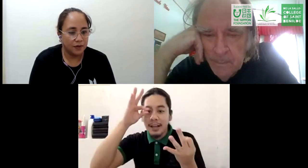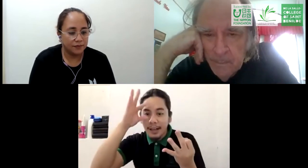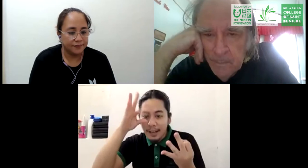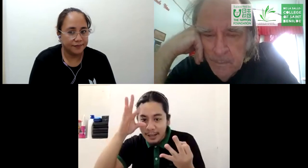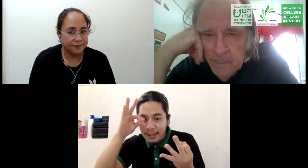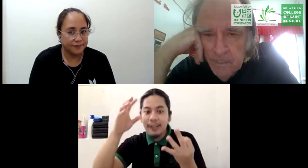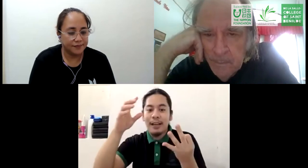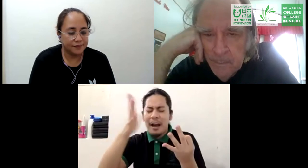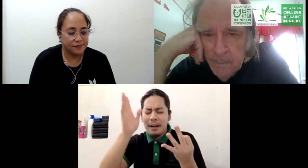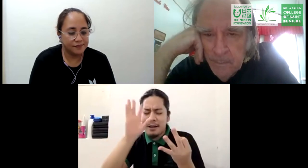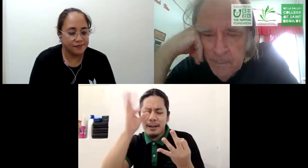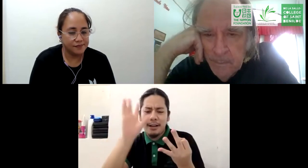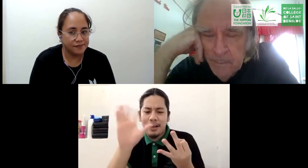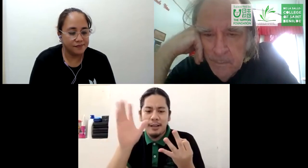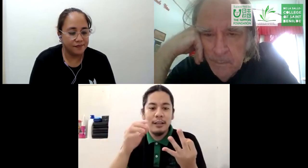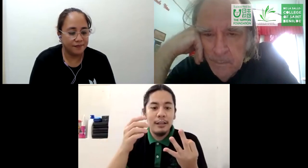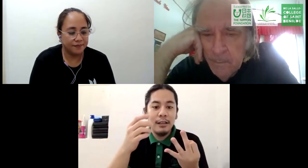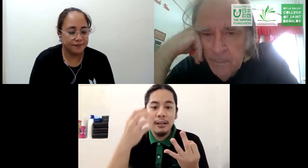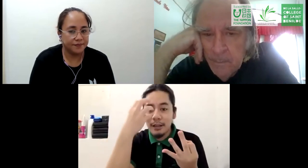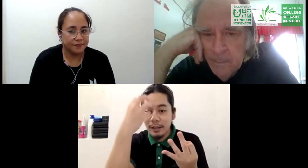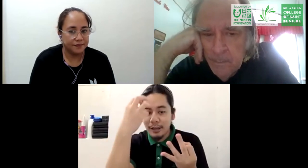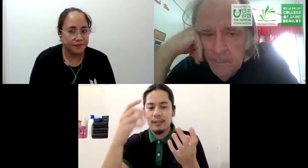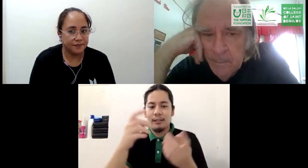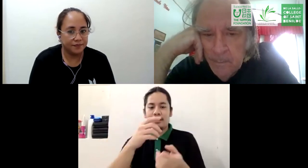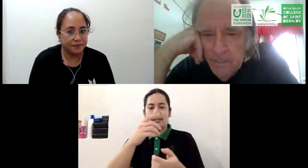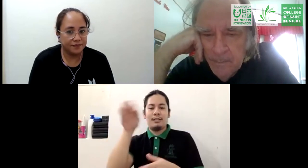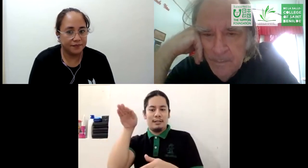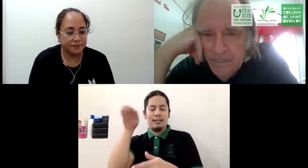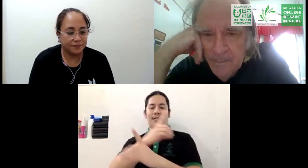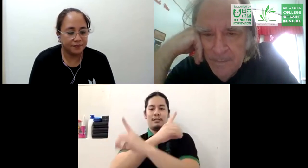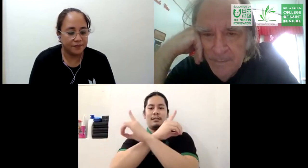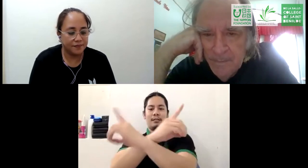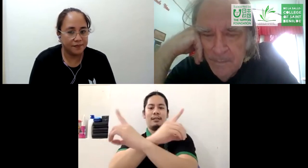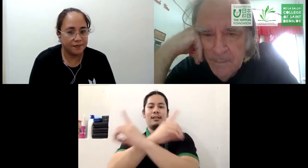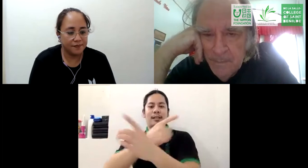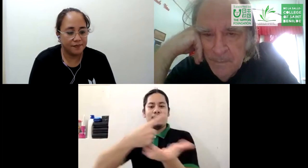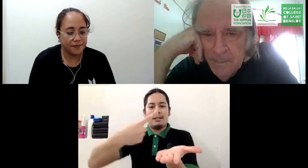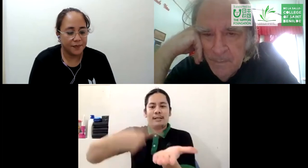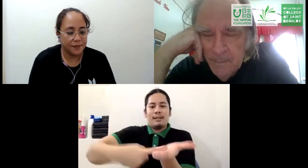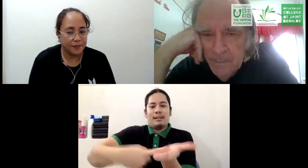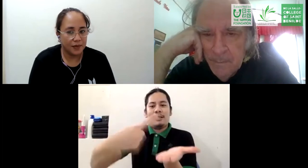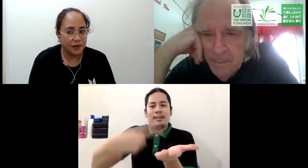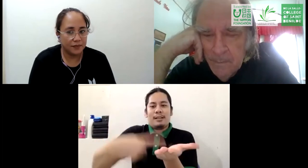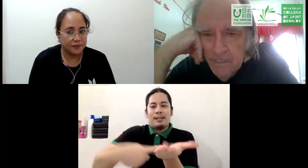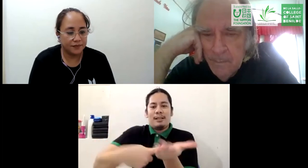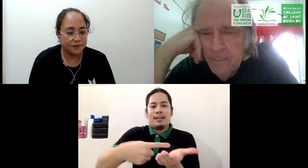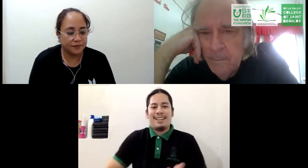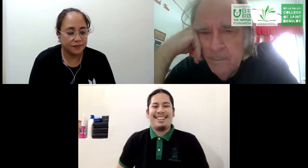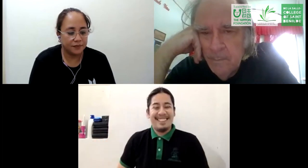Peebs, Mang, Jasmine. Oh, sorry, no, Jasmine's the host. Ray, Renz. So each of us will have to